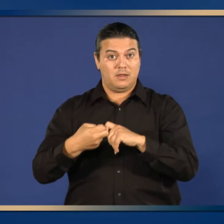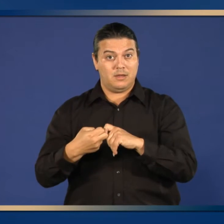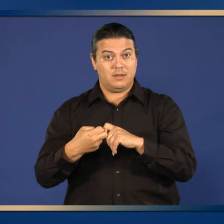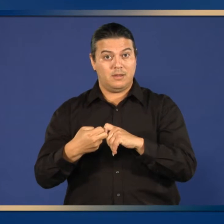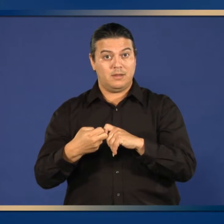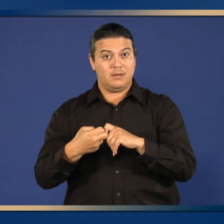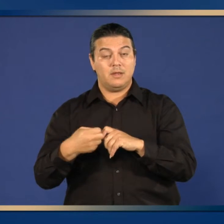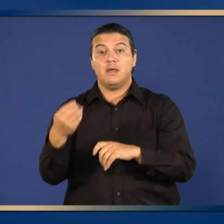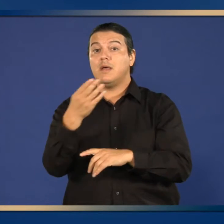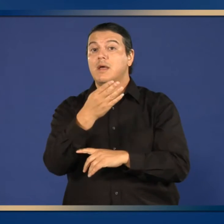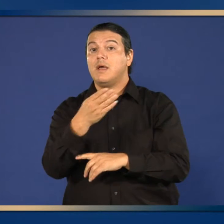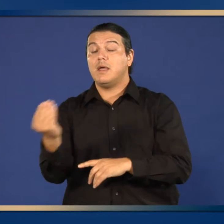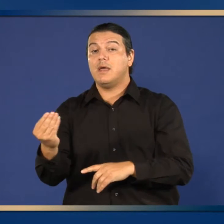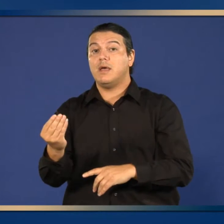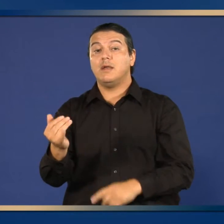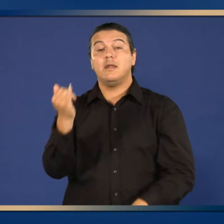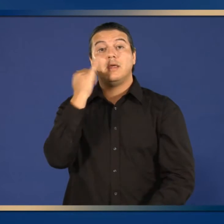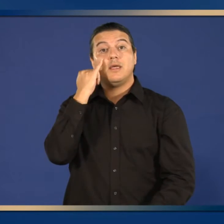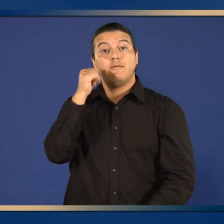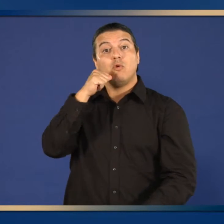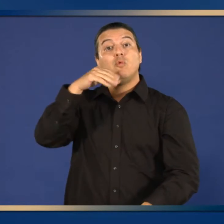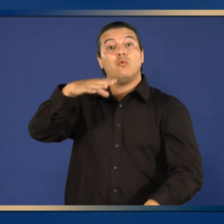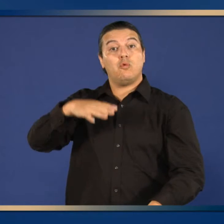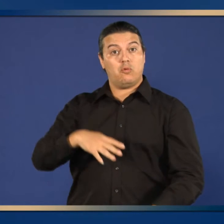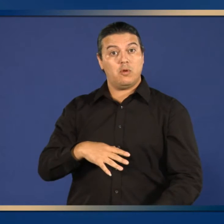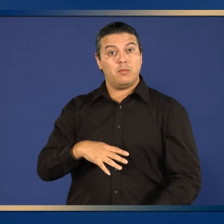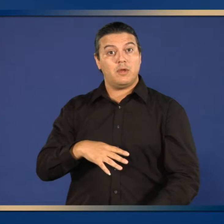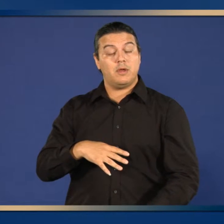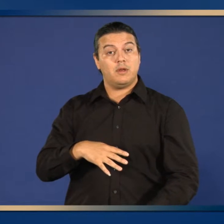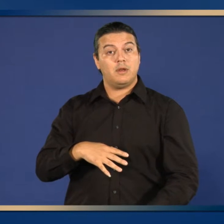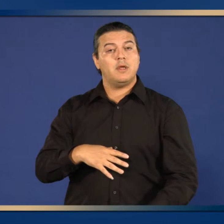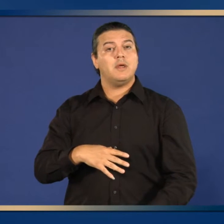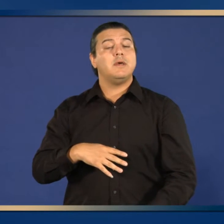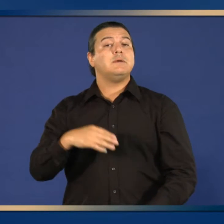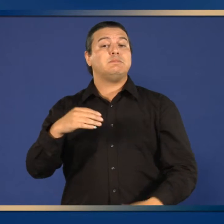smallpox vaccine and skin conditions,